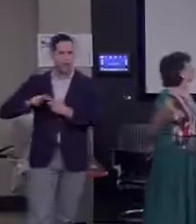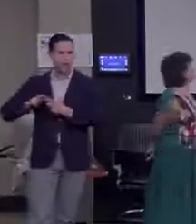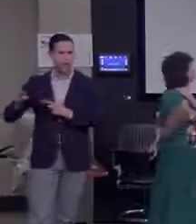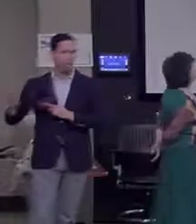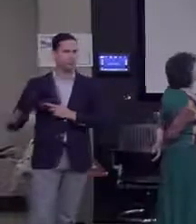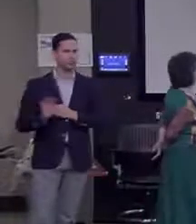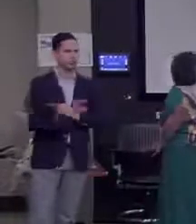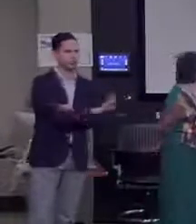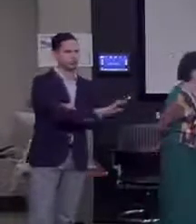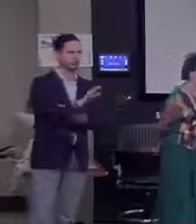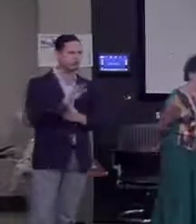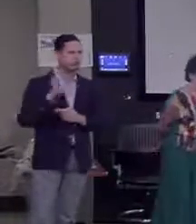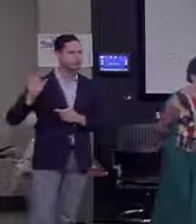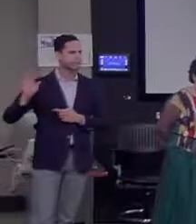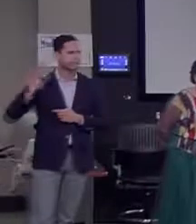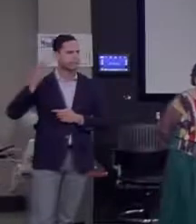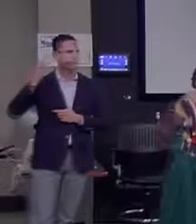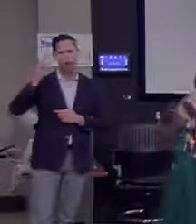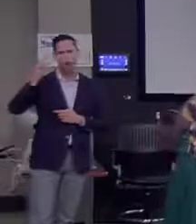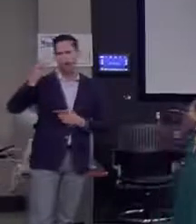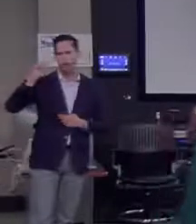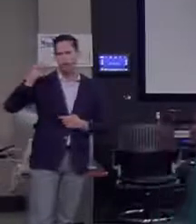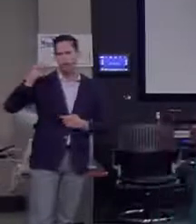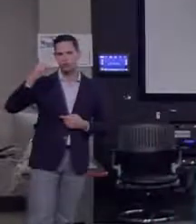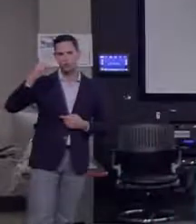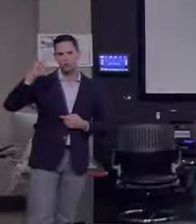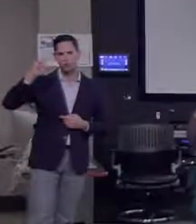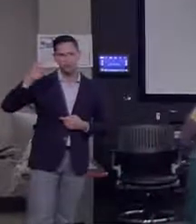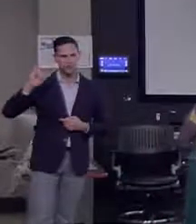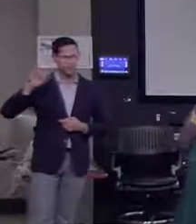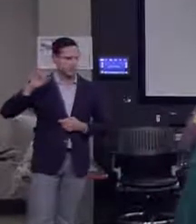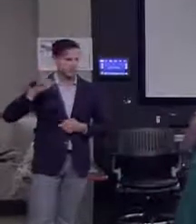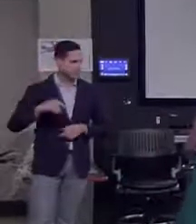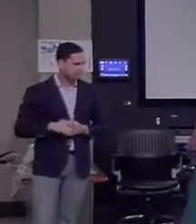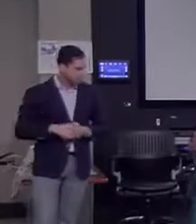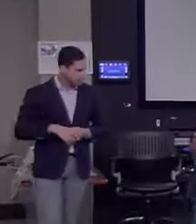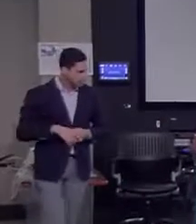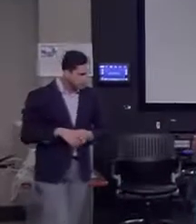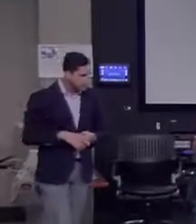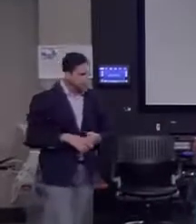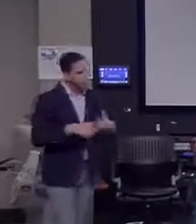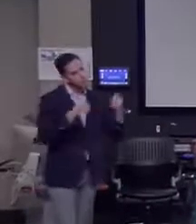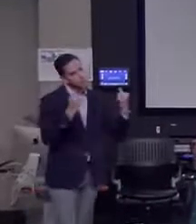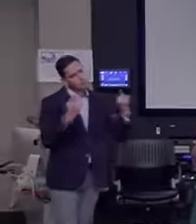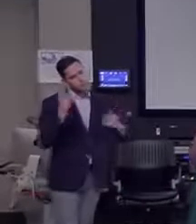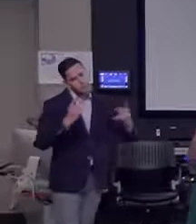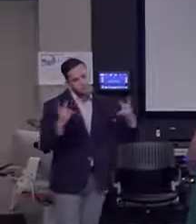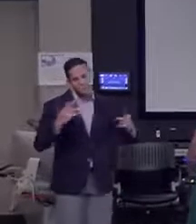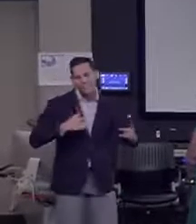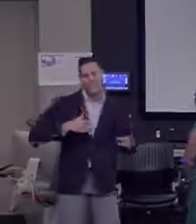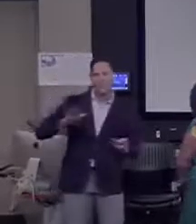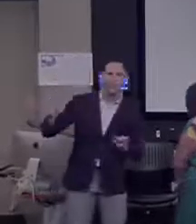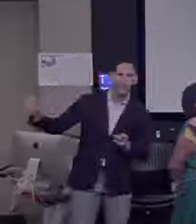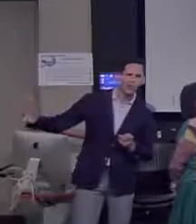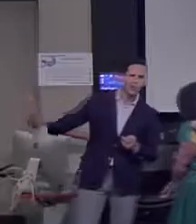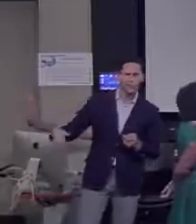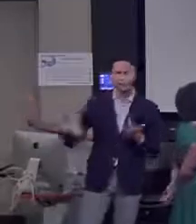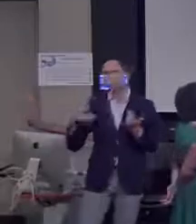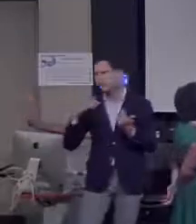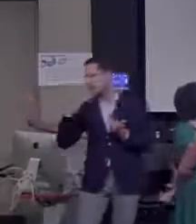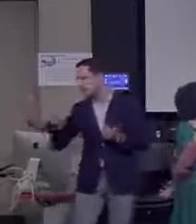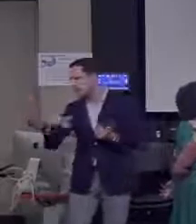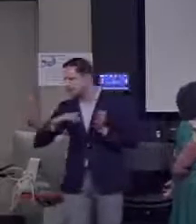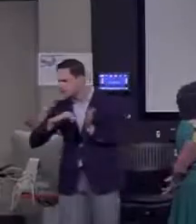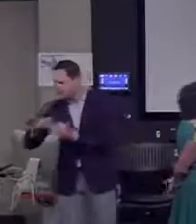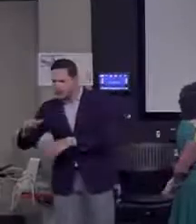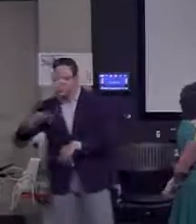say that this Hart and Risley data, for a lot of people who don't like the Hart and Risley because they say the working class, the welfare was not a